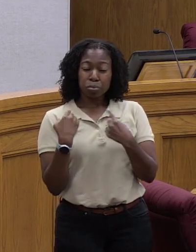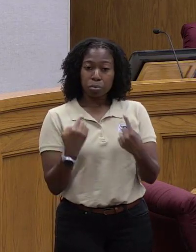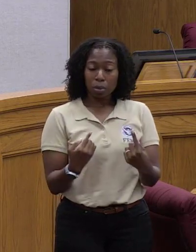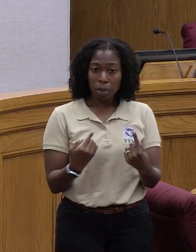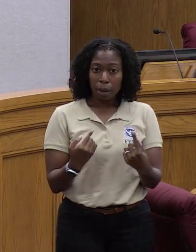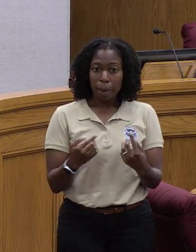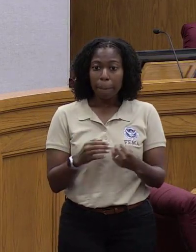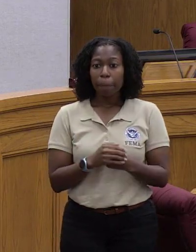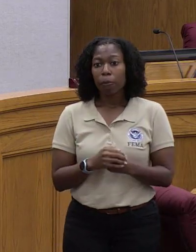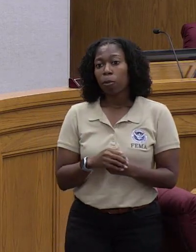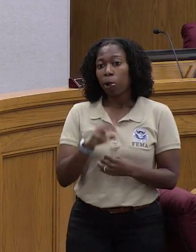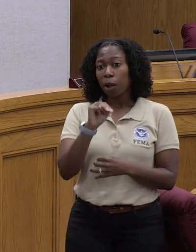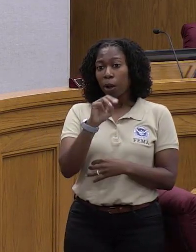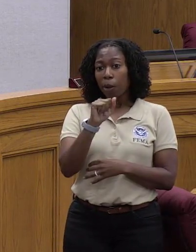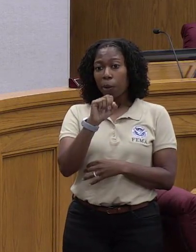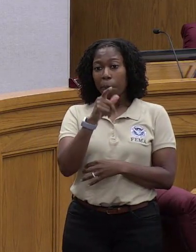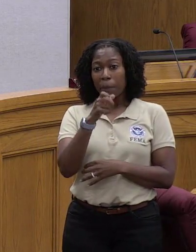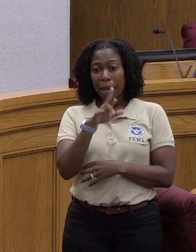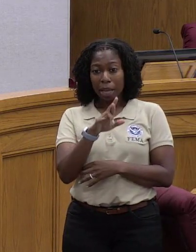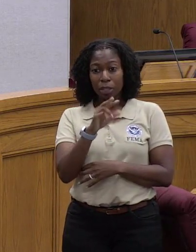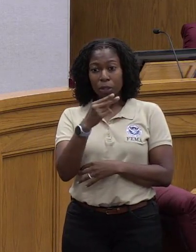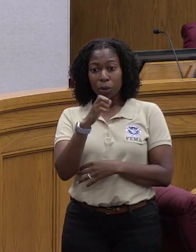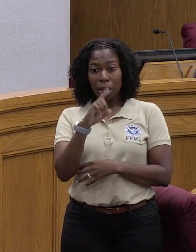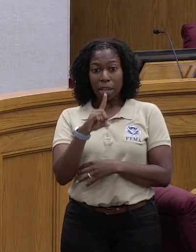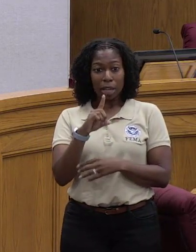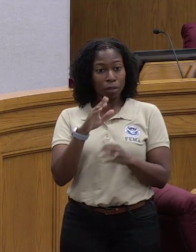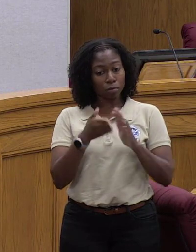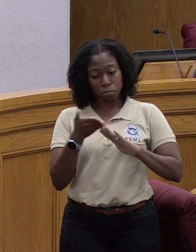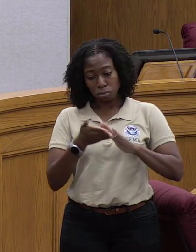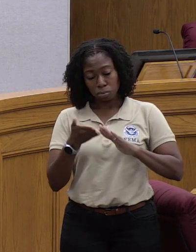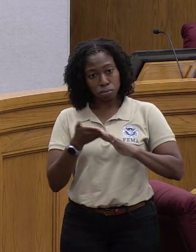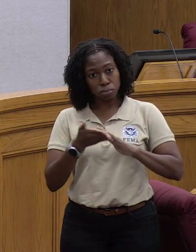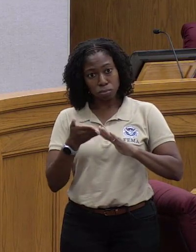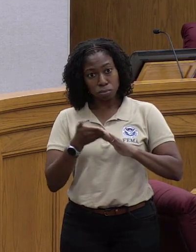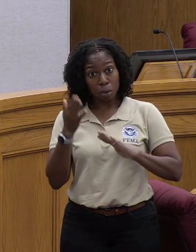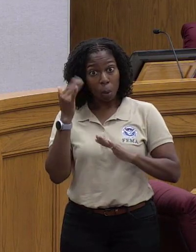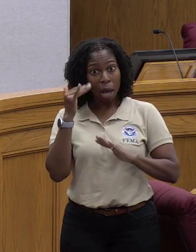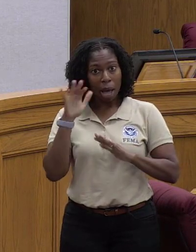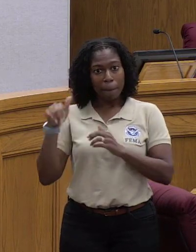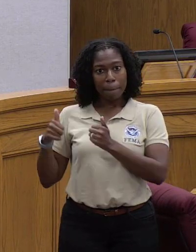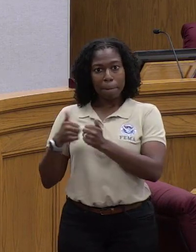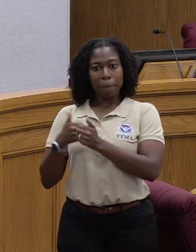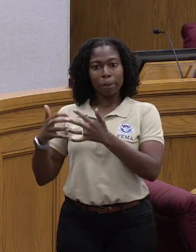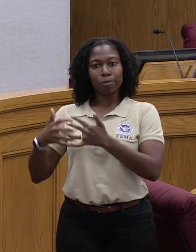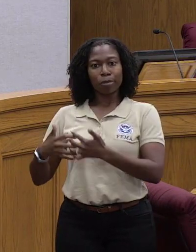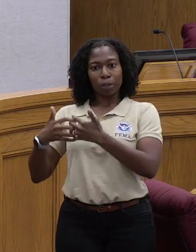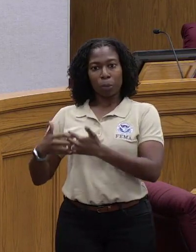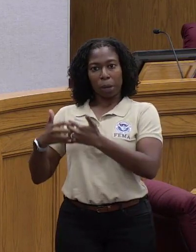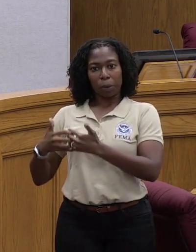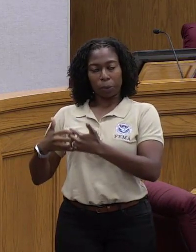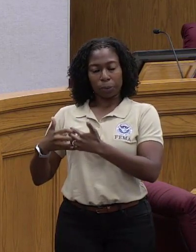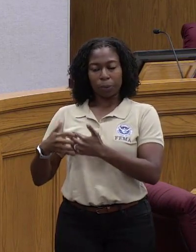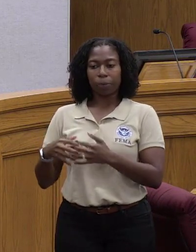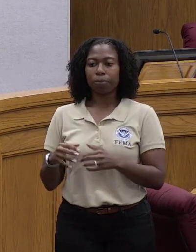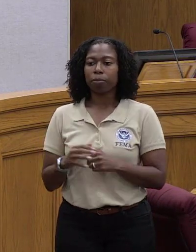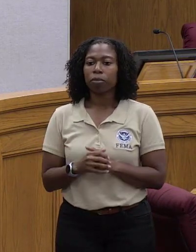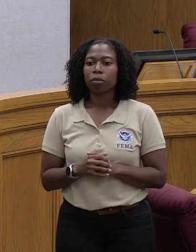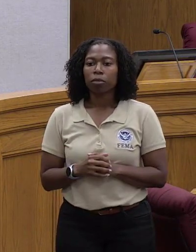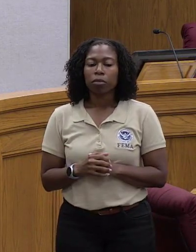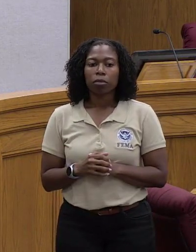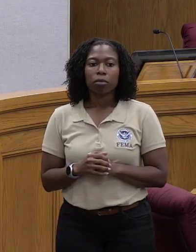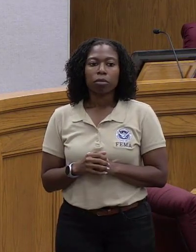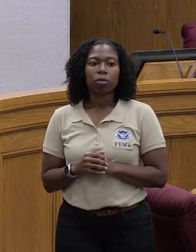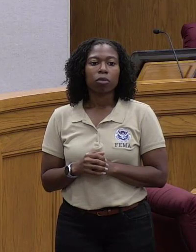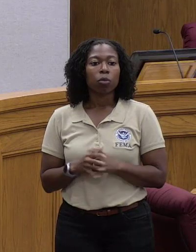fully functioning thanks to backup power and generators. As is typically the case, our broader